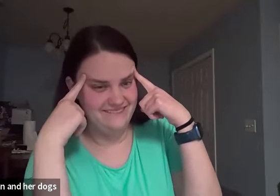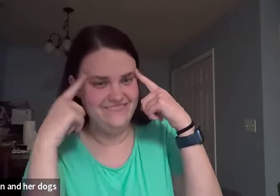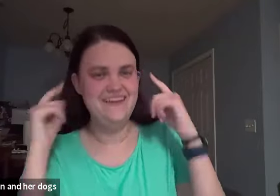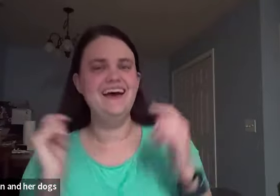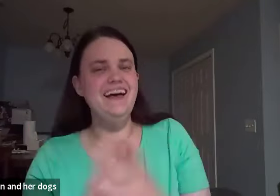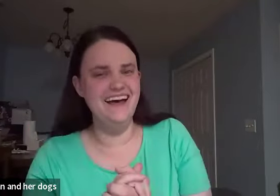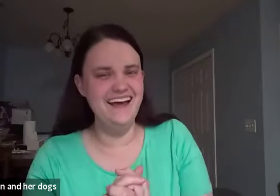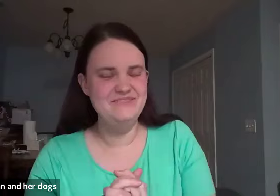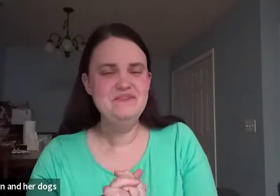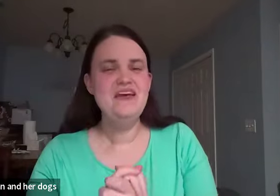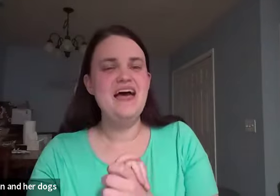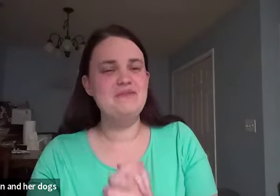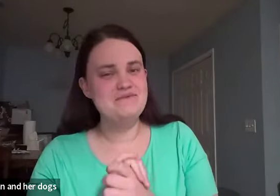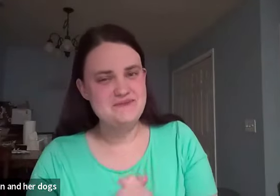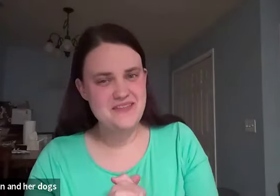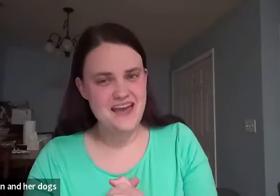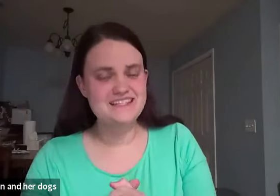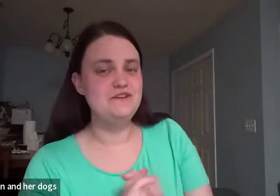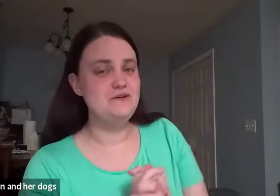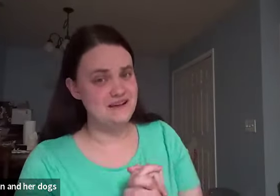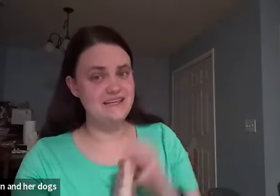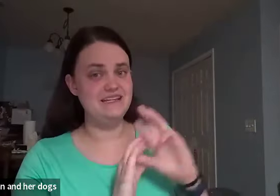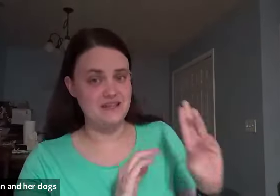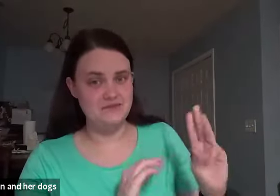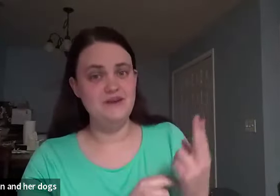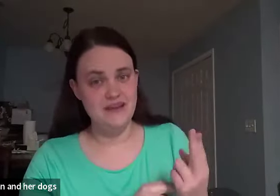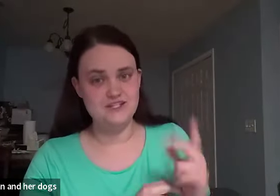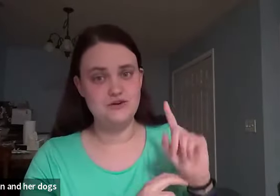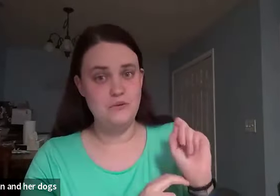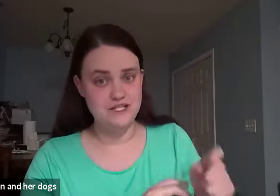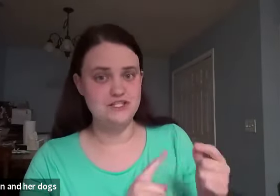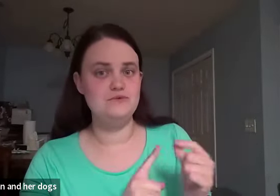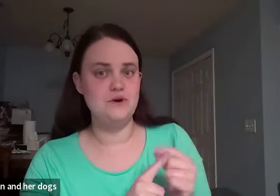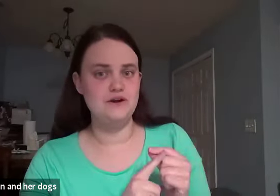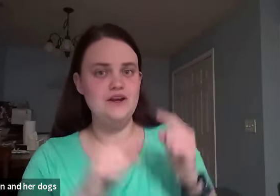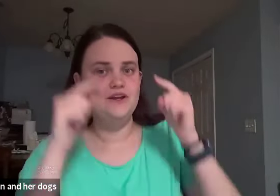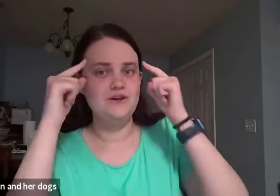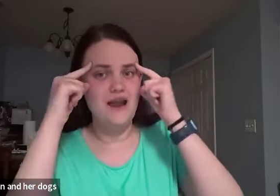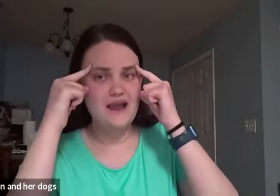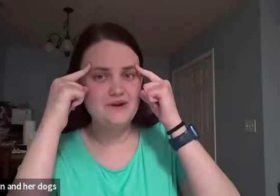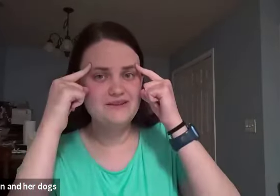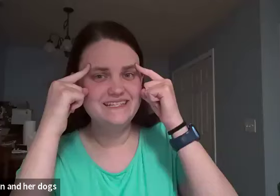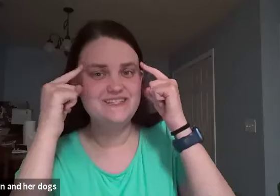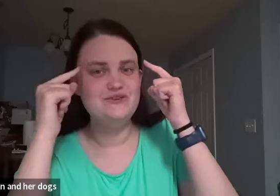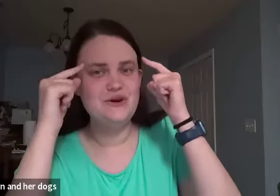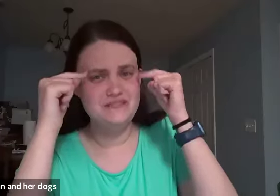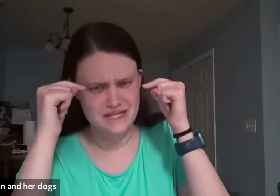okay? And what I mean by that is if you are asking a WH question word, your eyebrows need to go